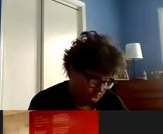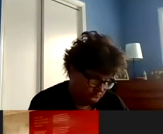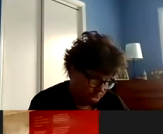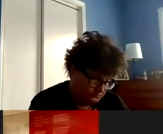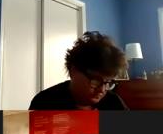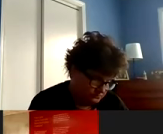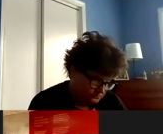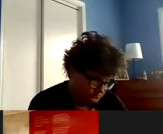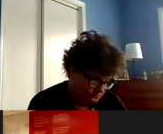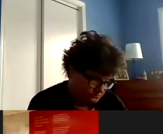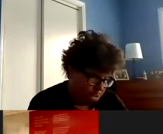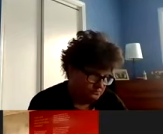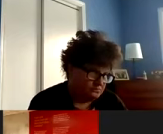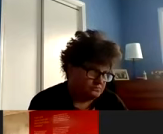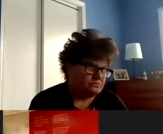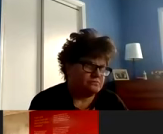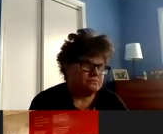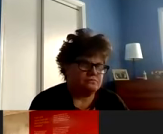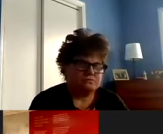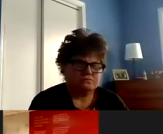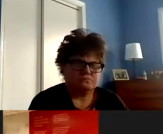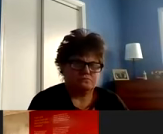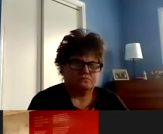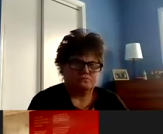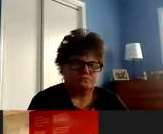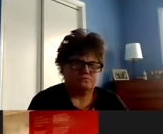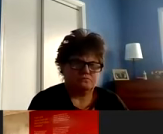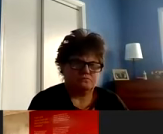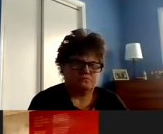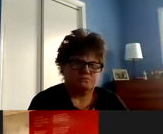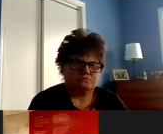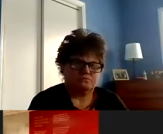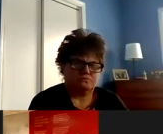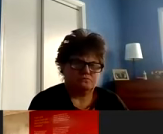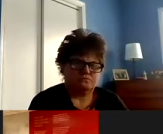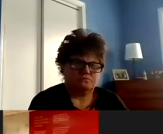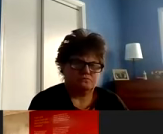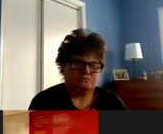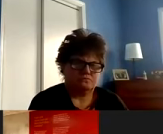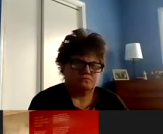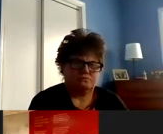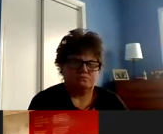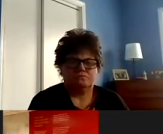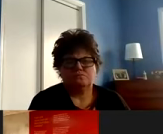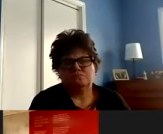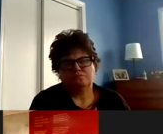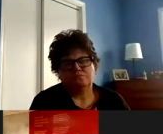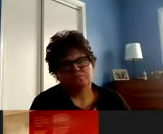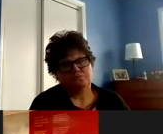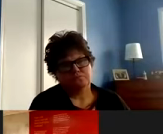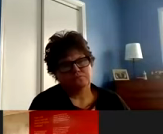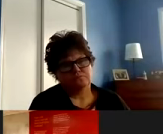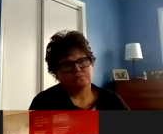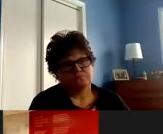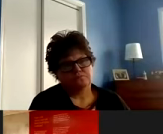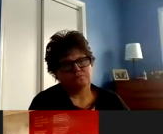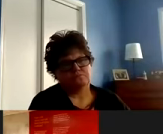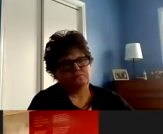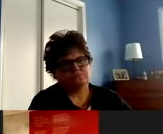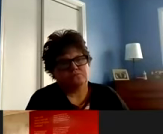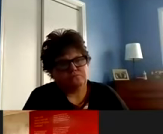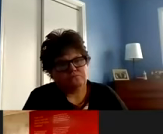marginalized. As recent events have shown us, many Americans are still deprived from access to